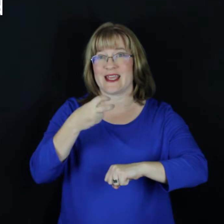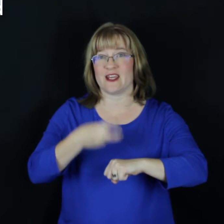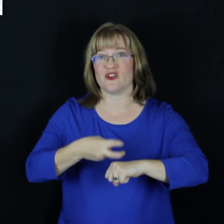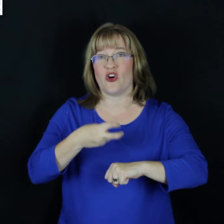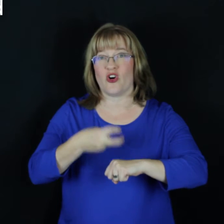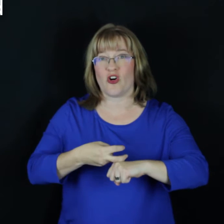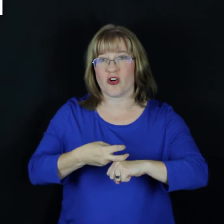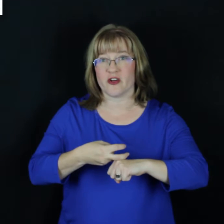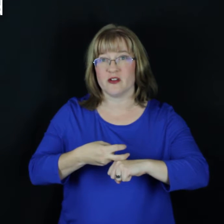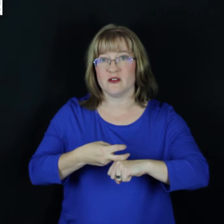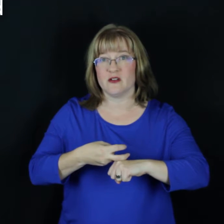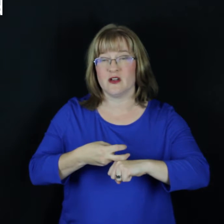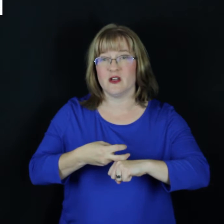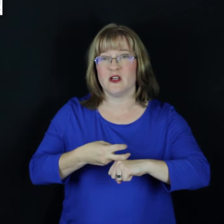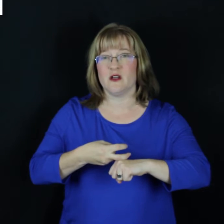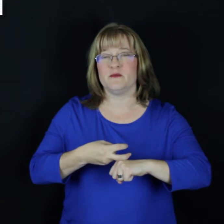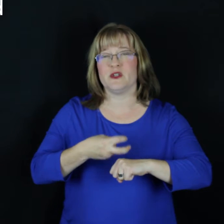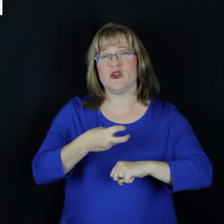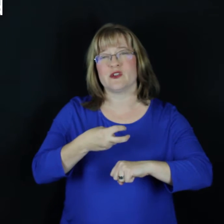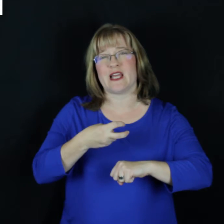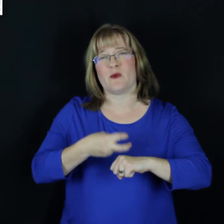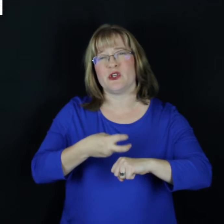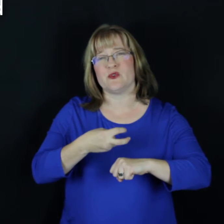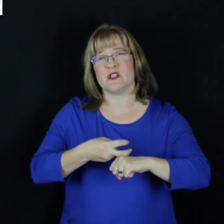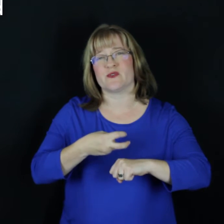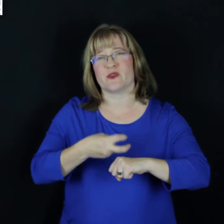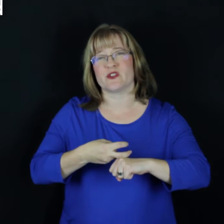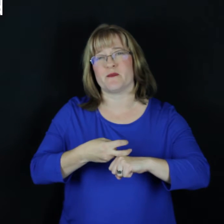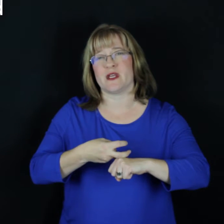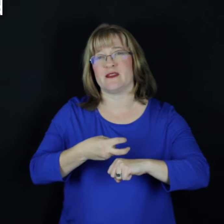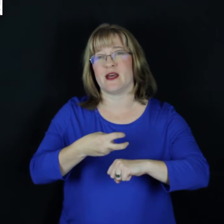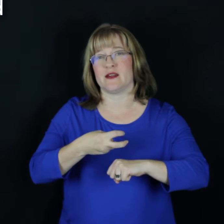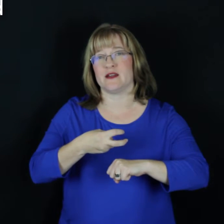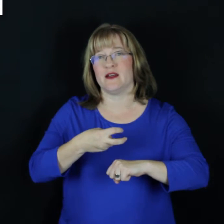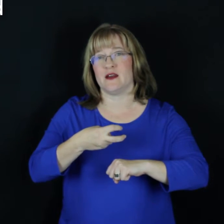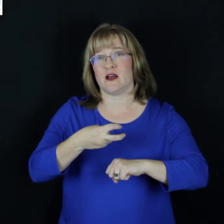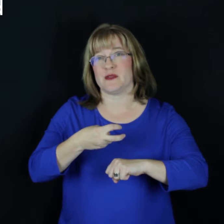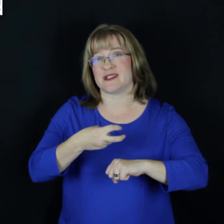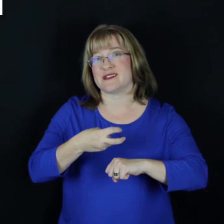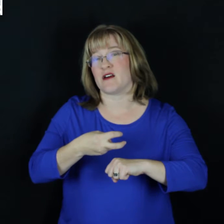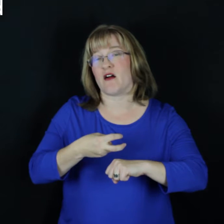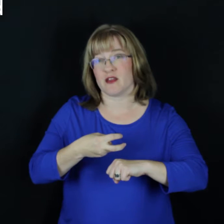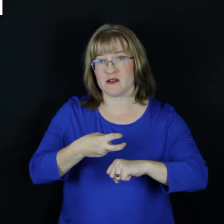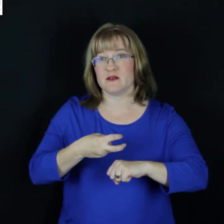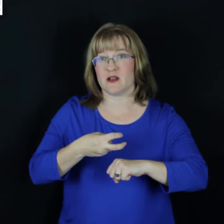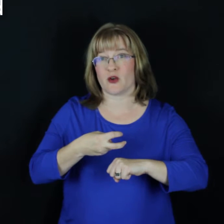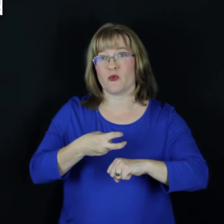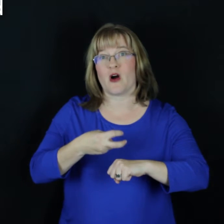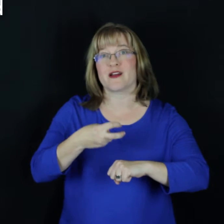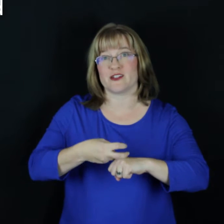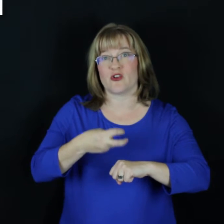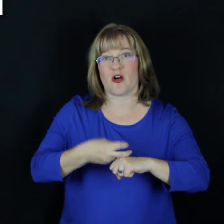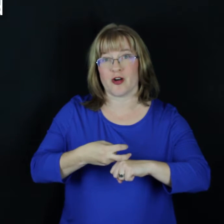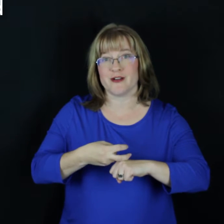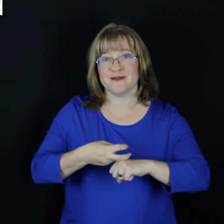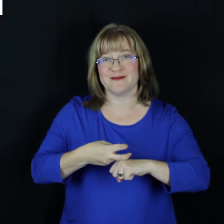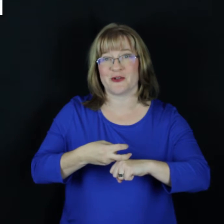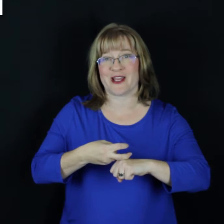hand. Hard. But usually I would use this for something that is a solid, like a rock that's hard.